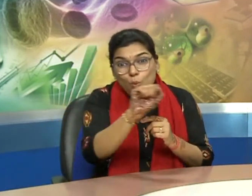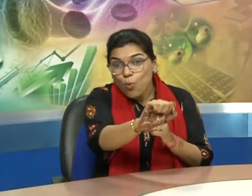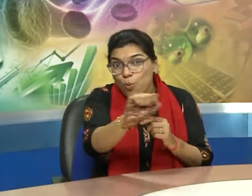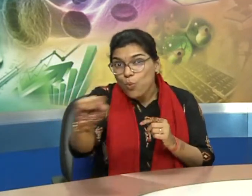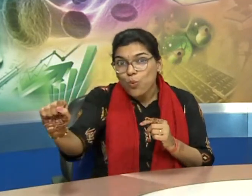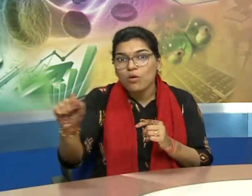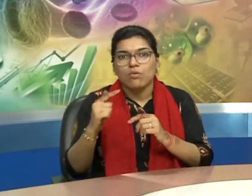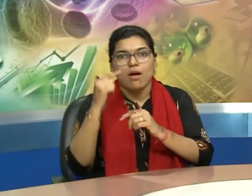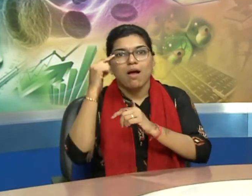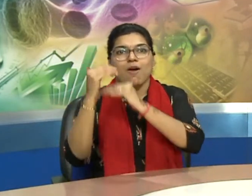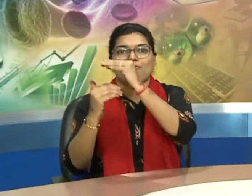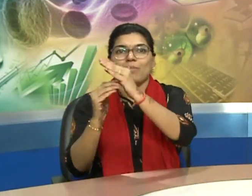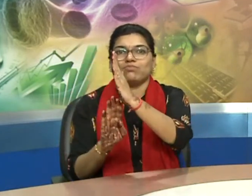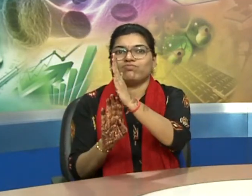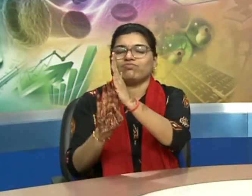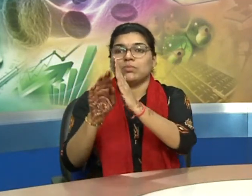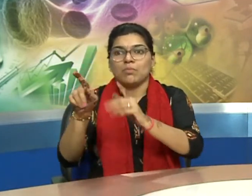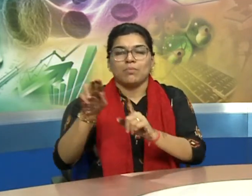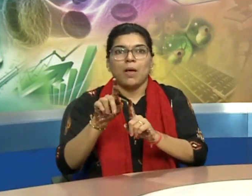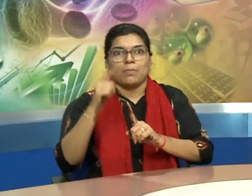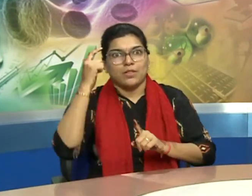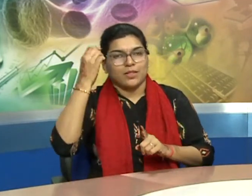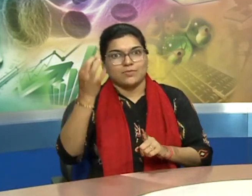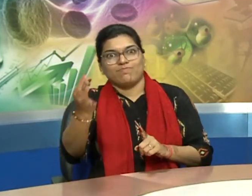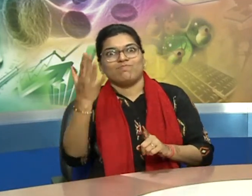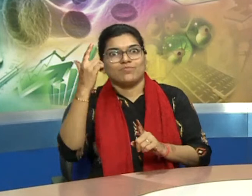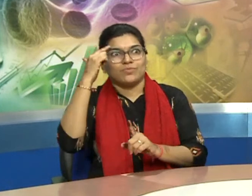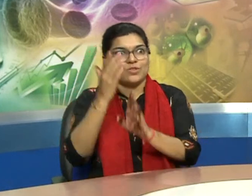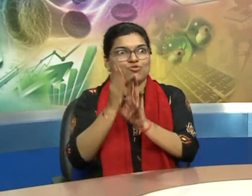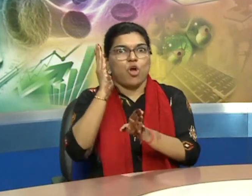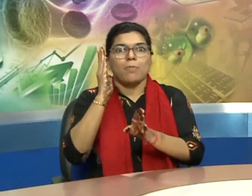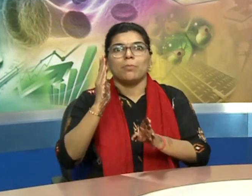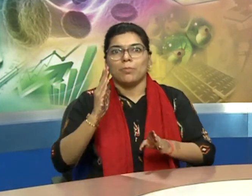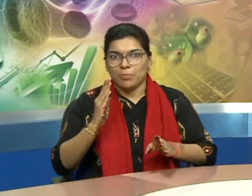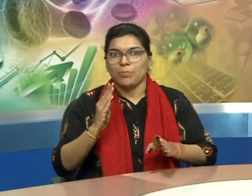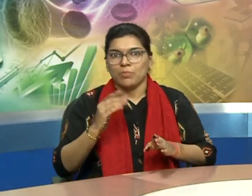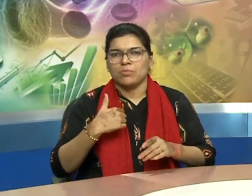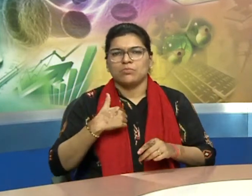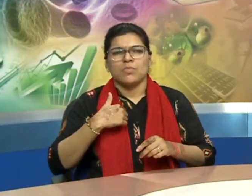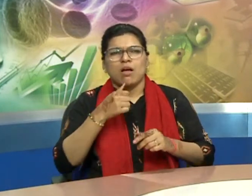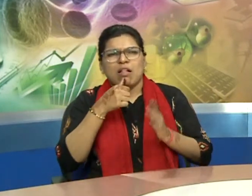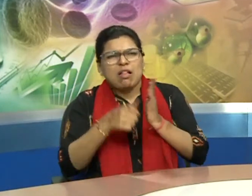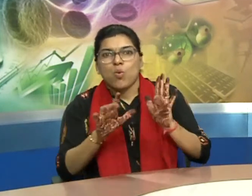So these are also some of the important objectives.